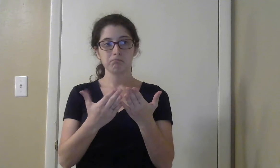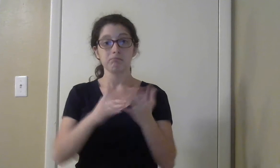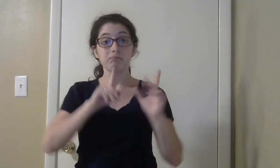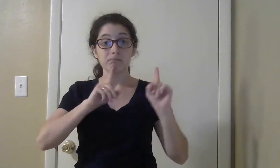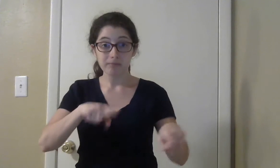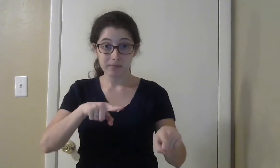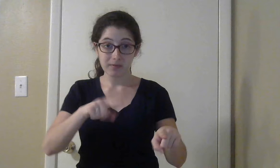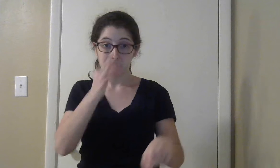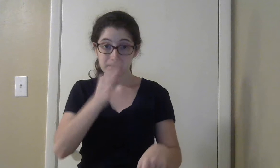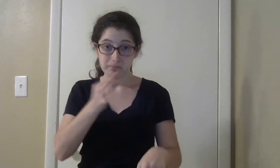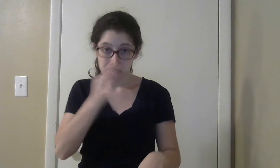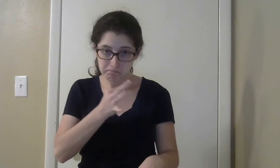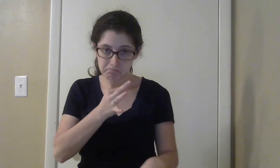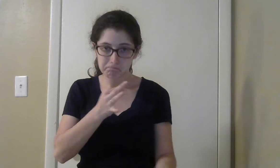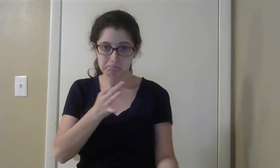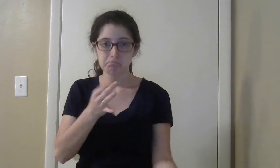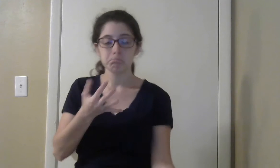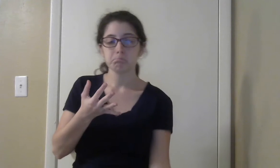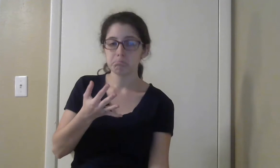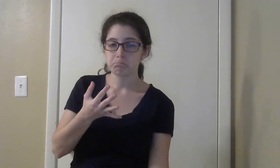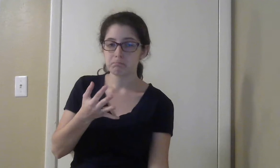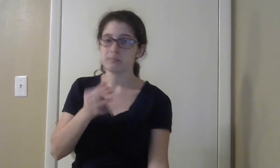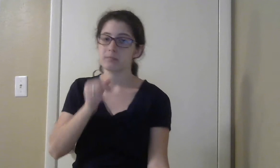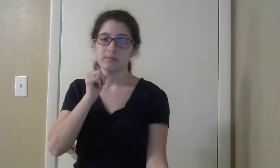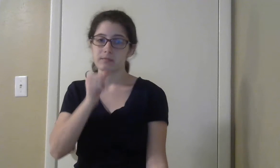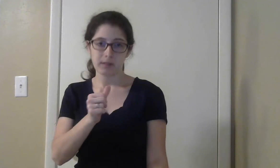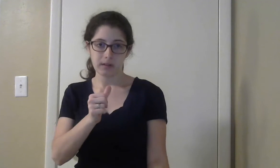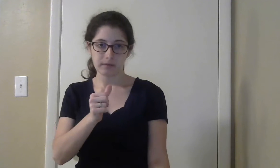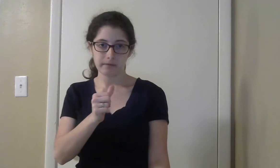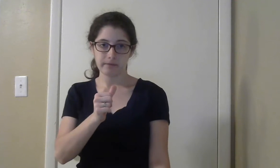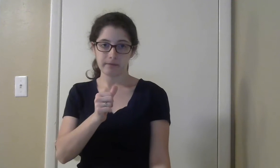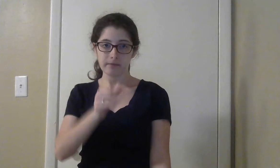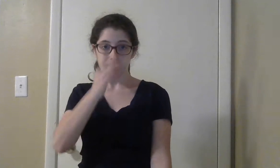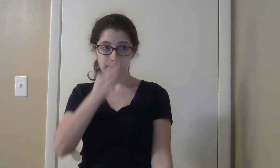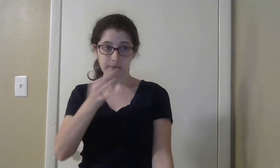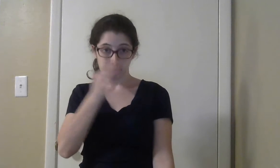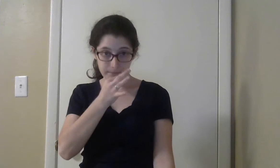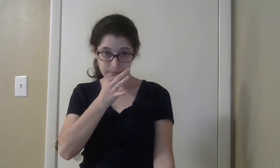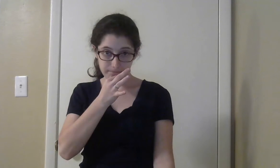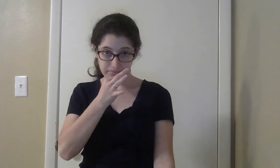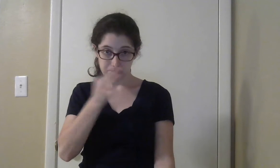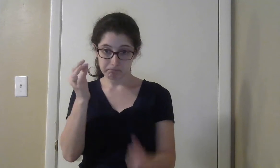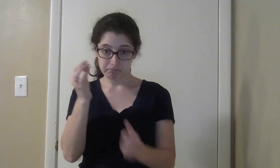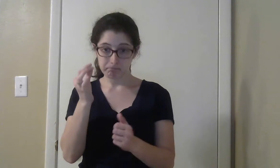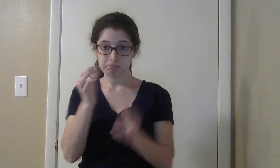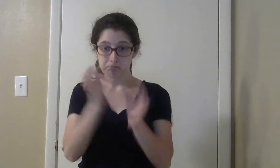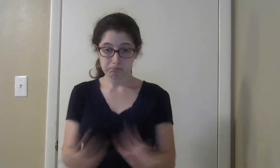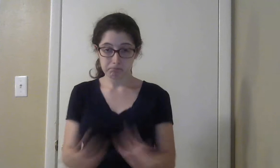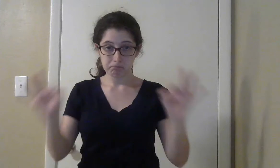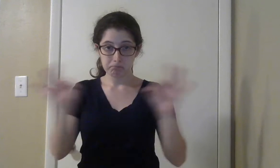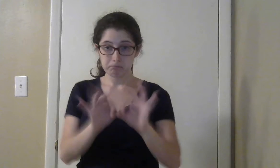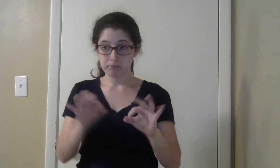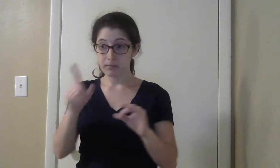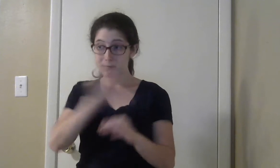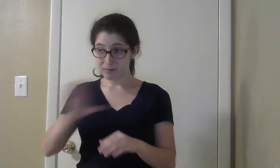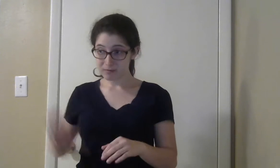doesn't have the same place in Christianity that it does, for example, in Islam. The fasting that Muslims